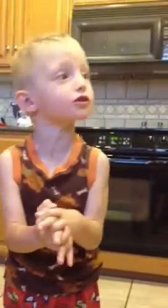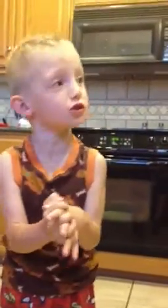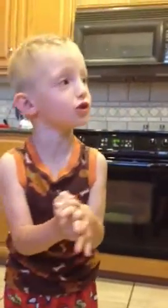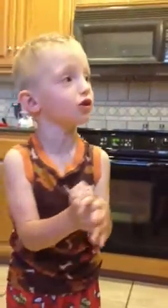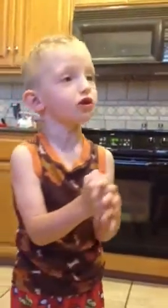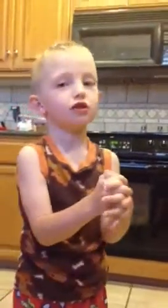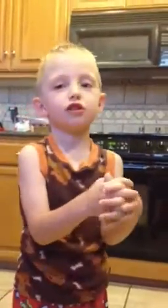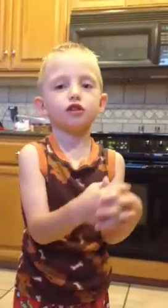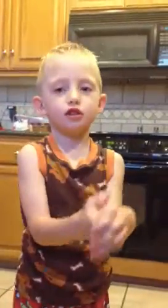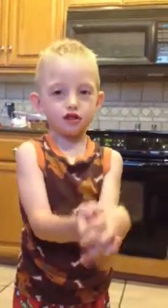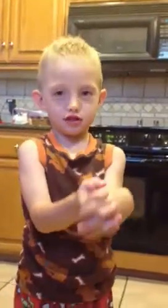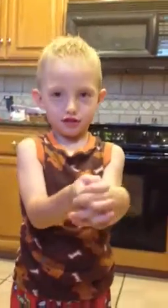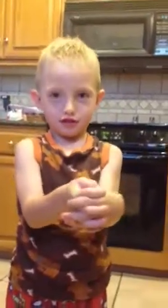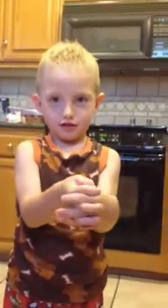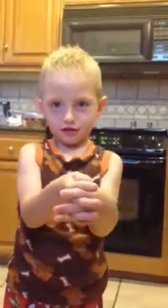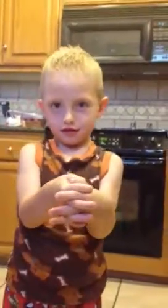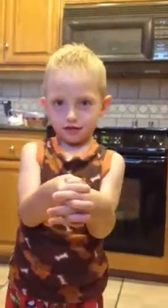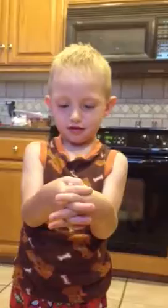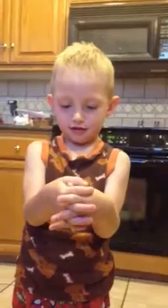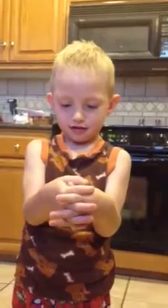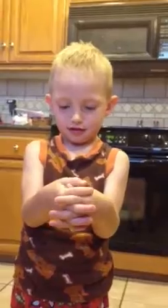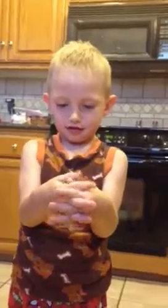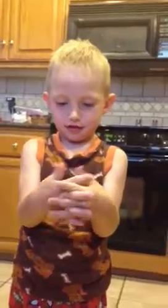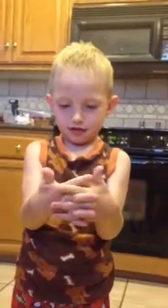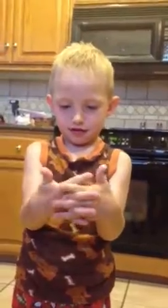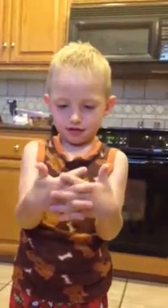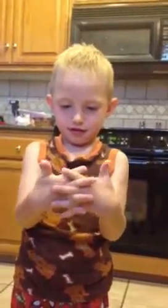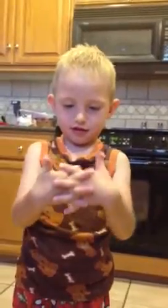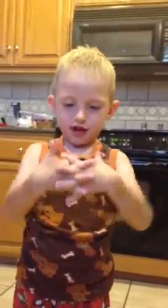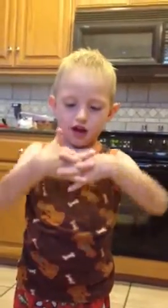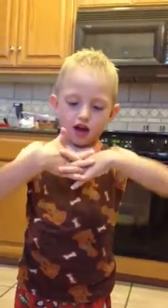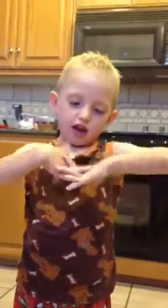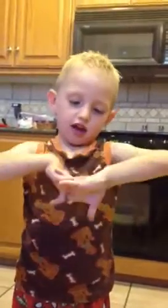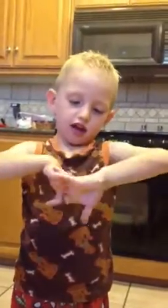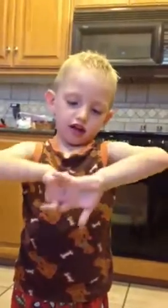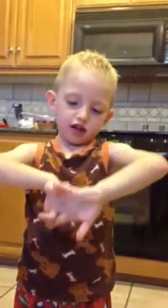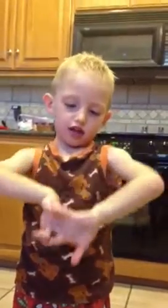picture? When do you think she's going to have the baby?